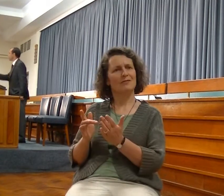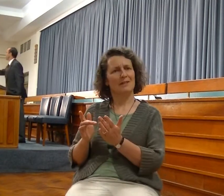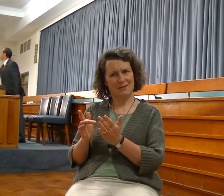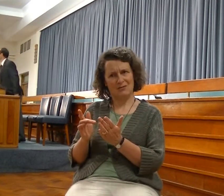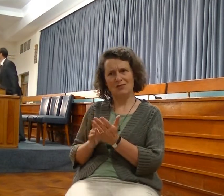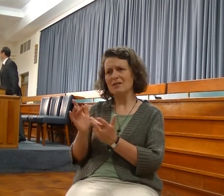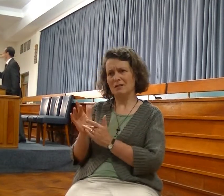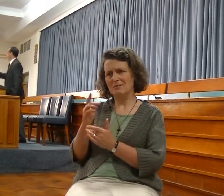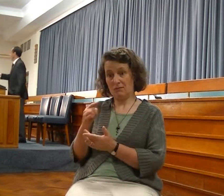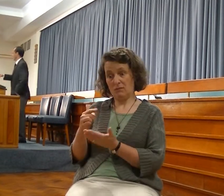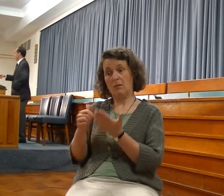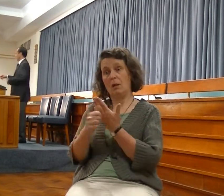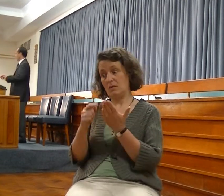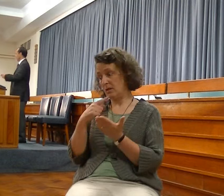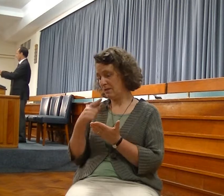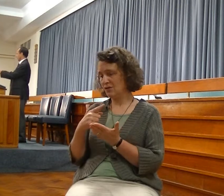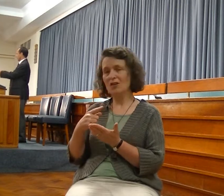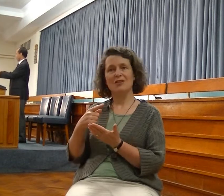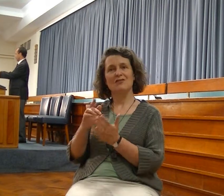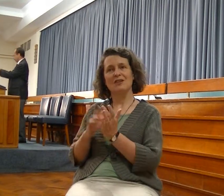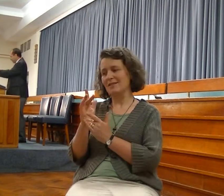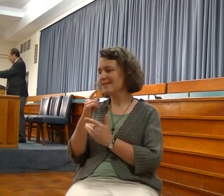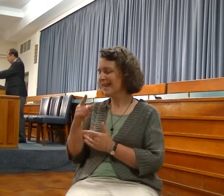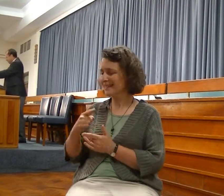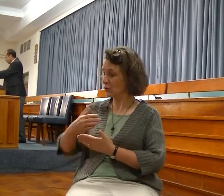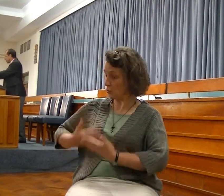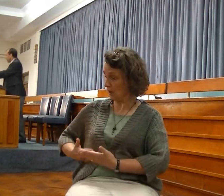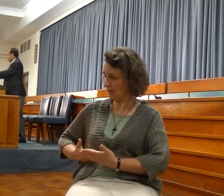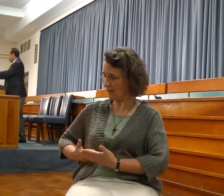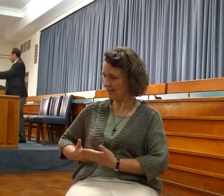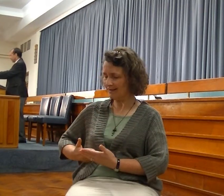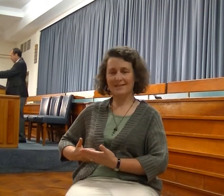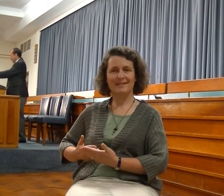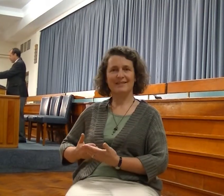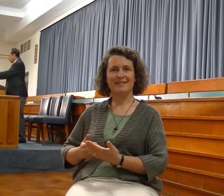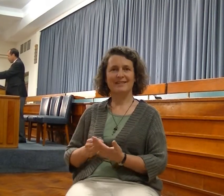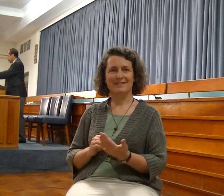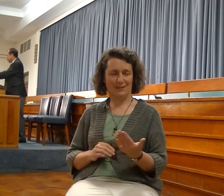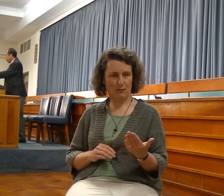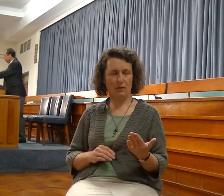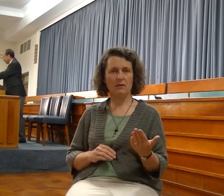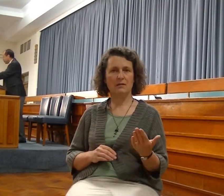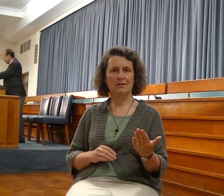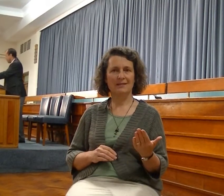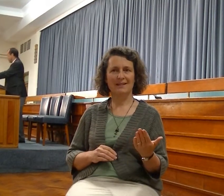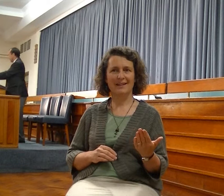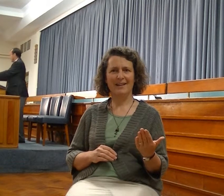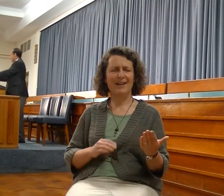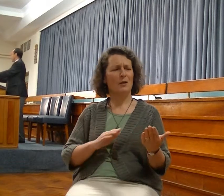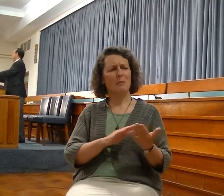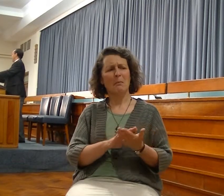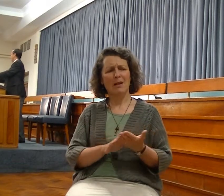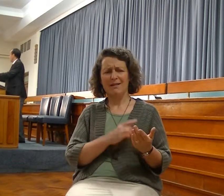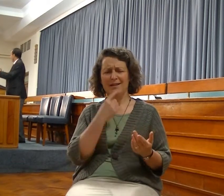verily I say unto thee today. Like they said, Jesus is speaking to him about now, okay? I'm speaking to you